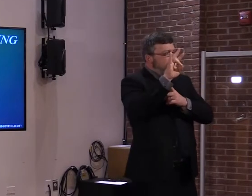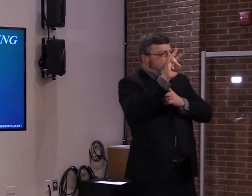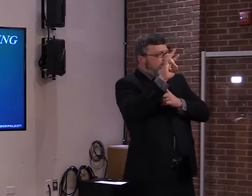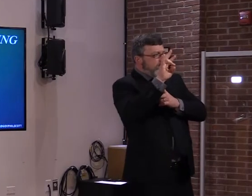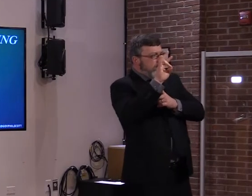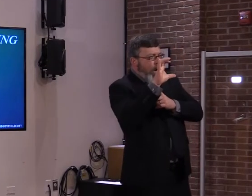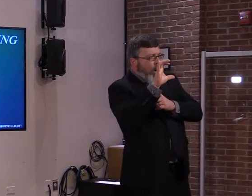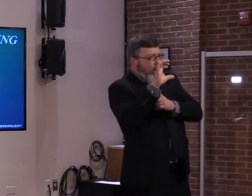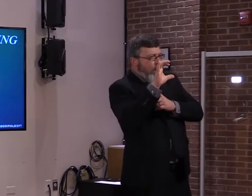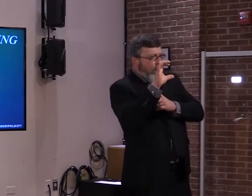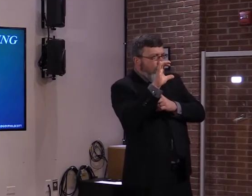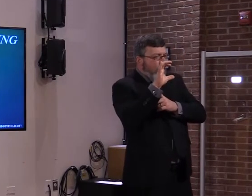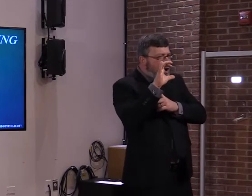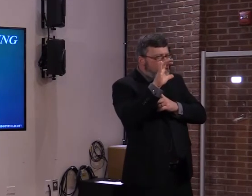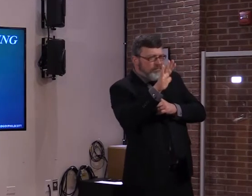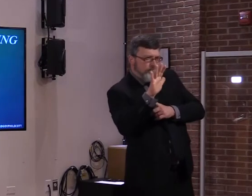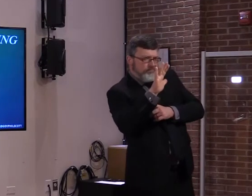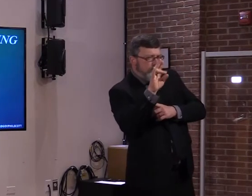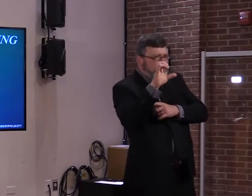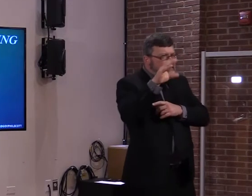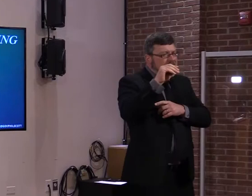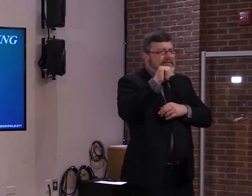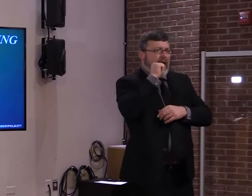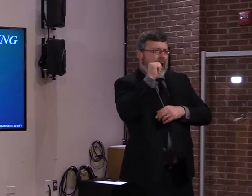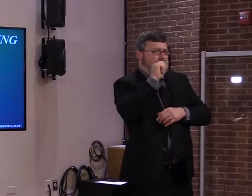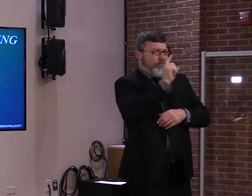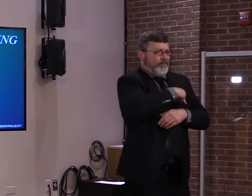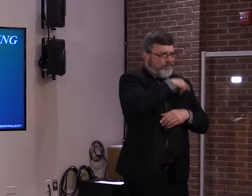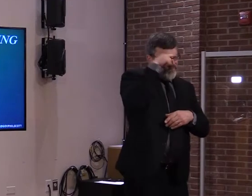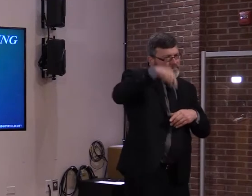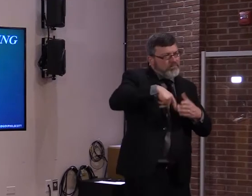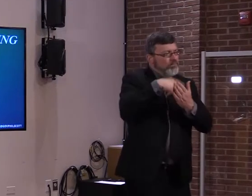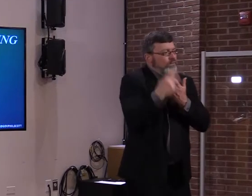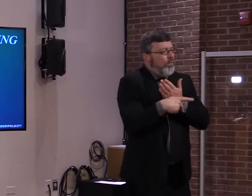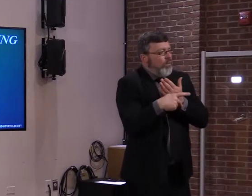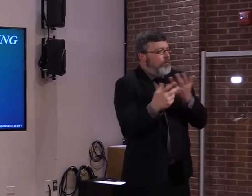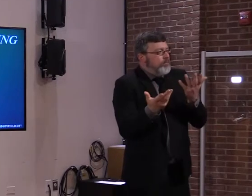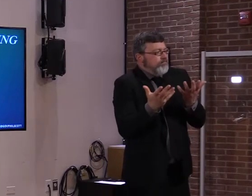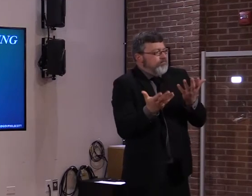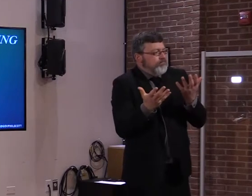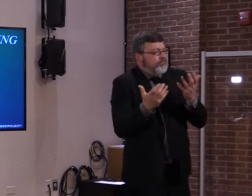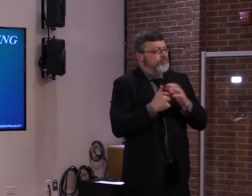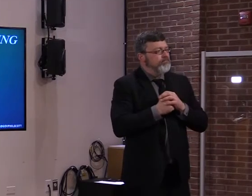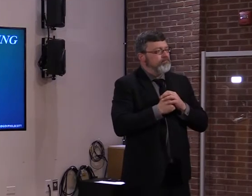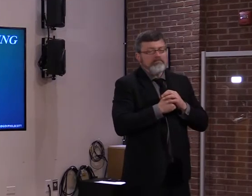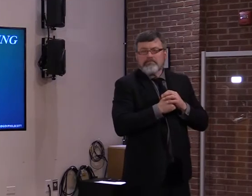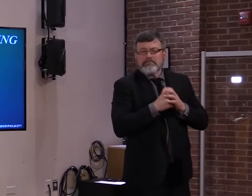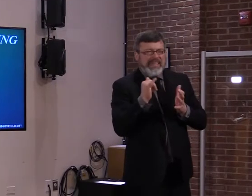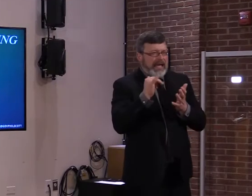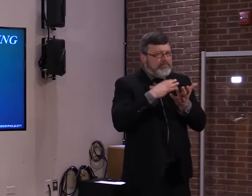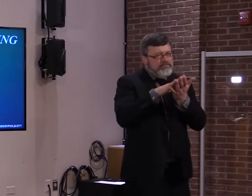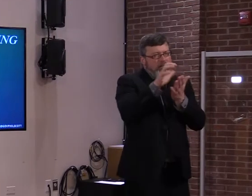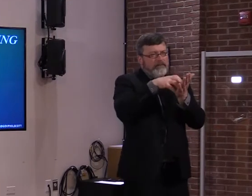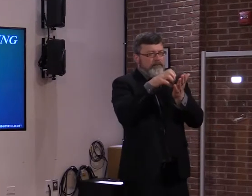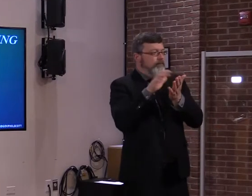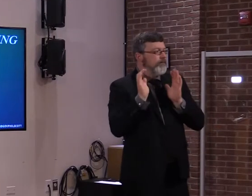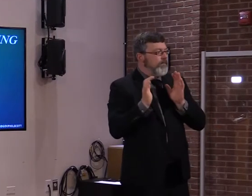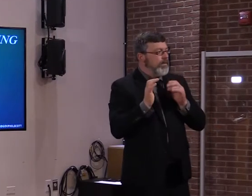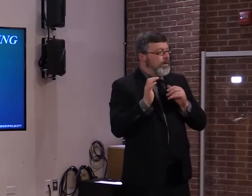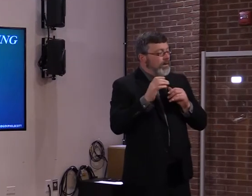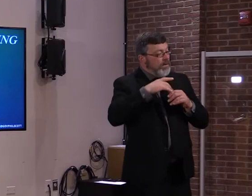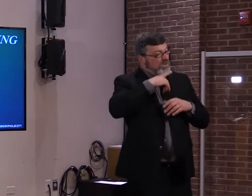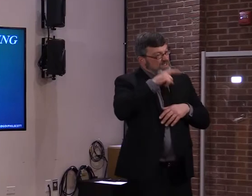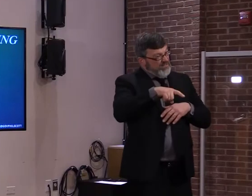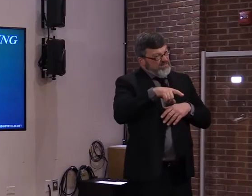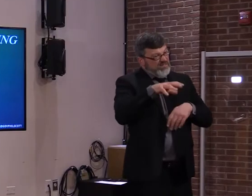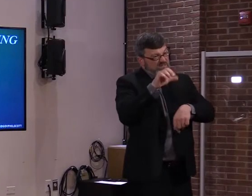the program. That's individuals that would not be eligible for the program. And so we're working hard with our local partners to